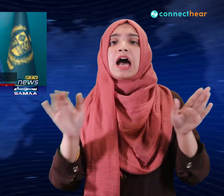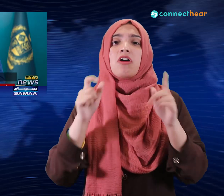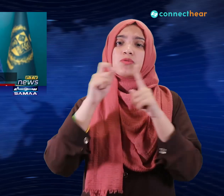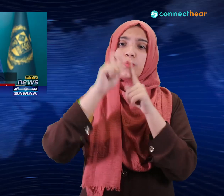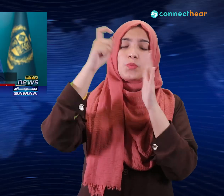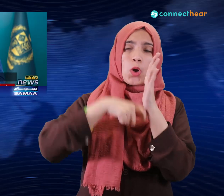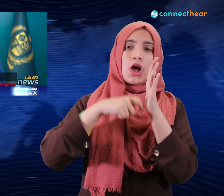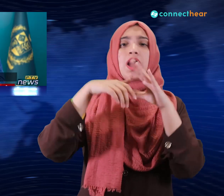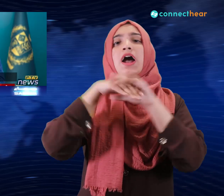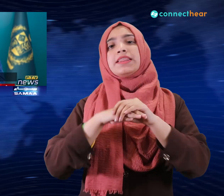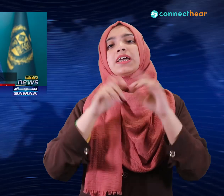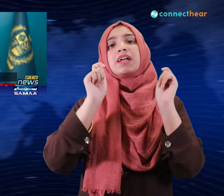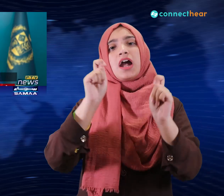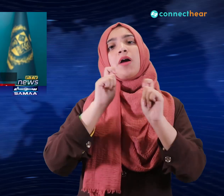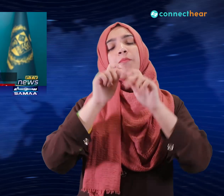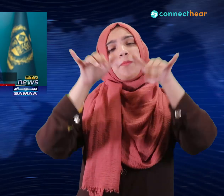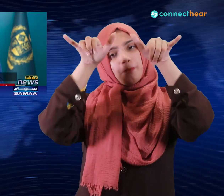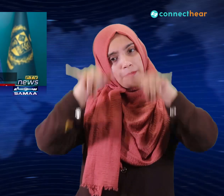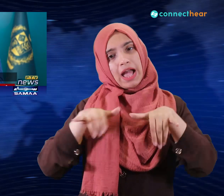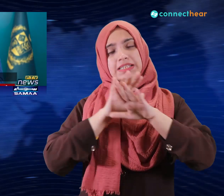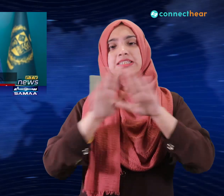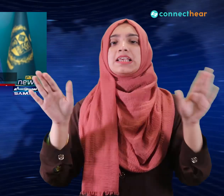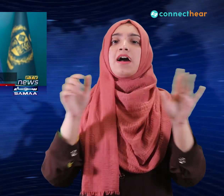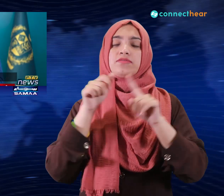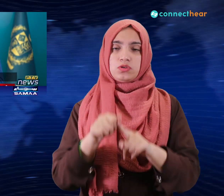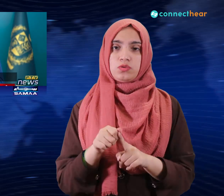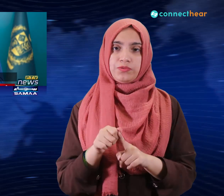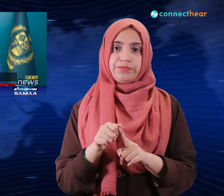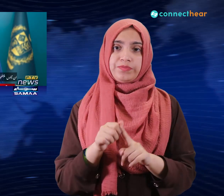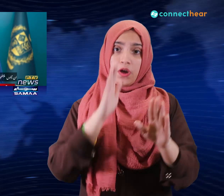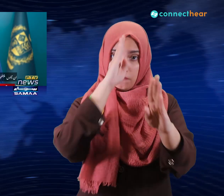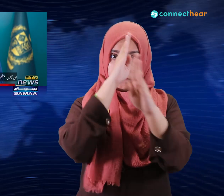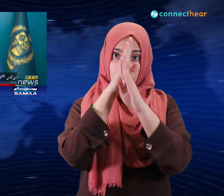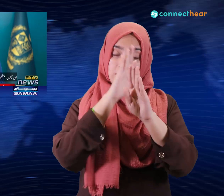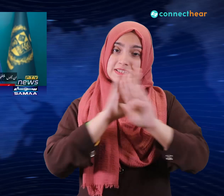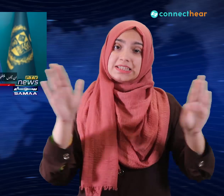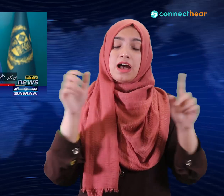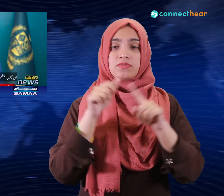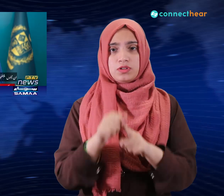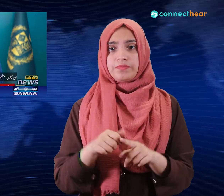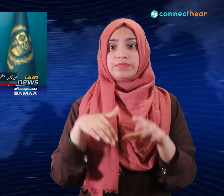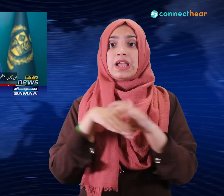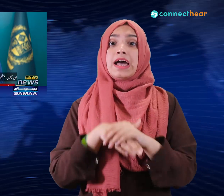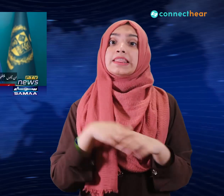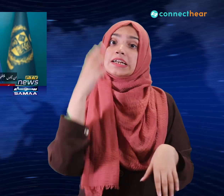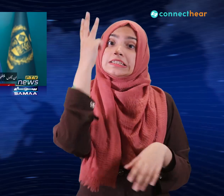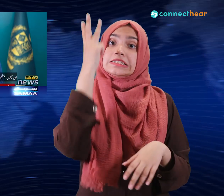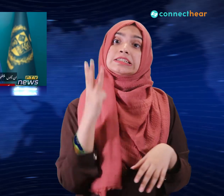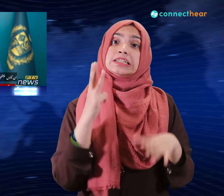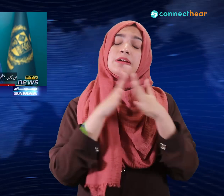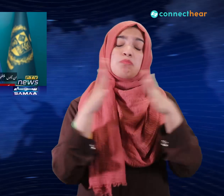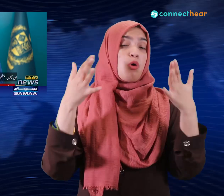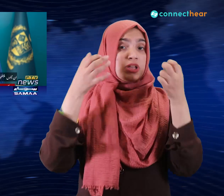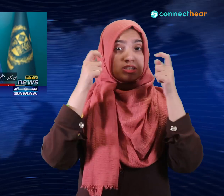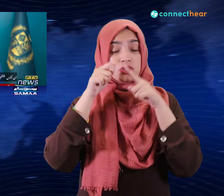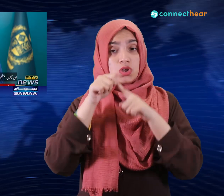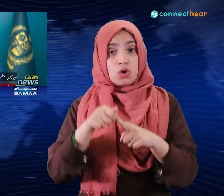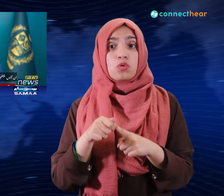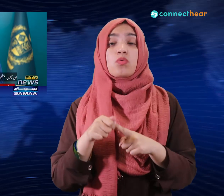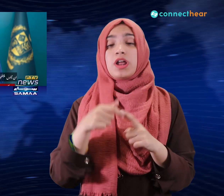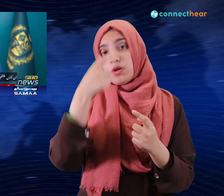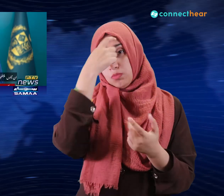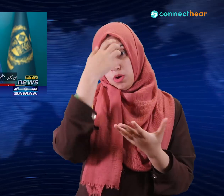of environmental goals. There are synergies in these three challenges which should be